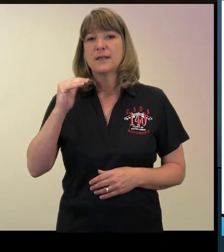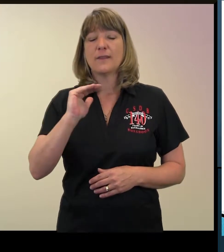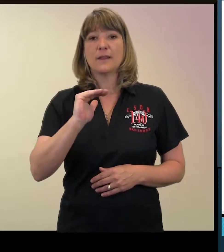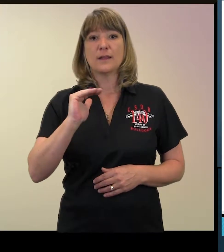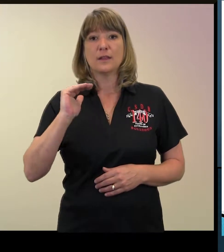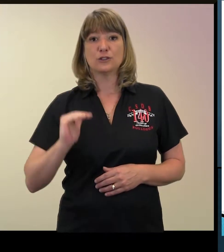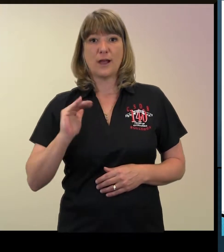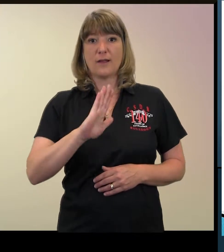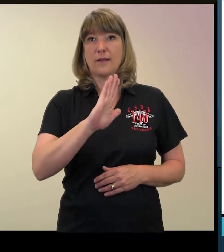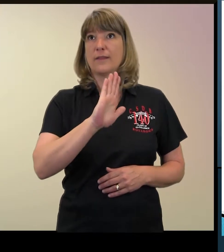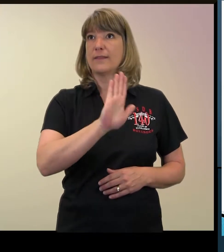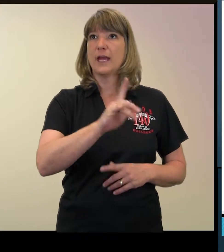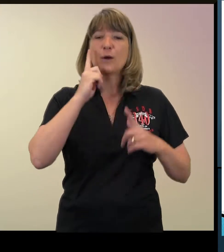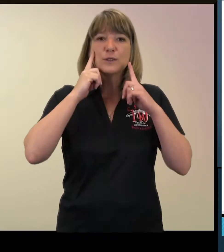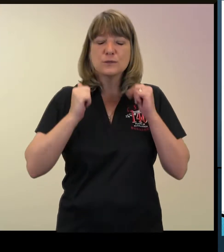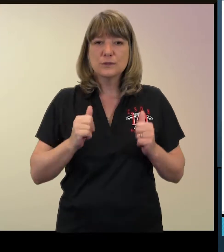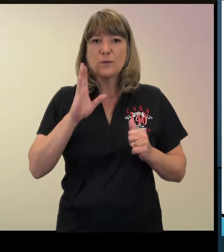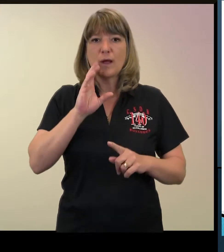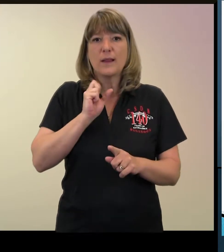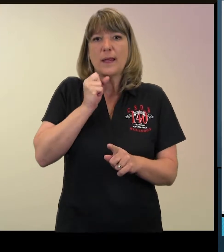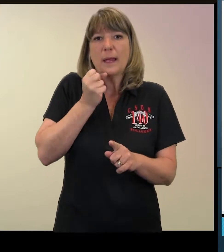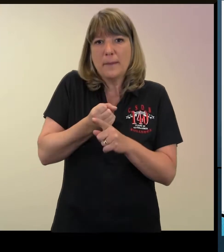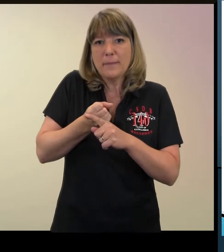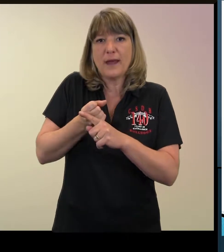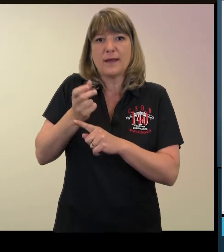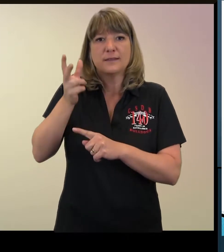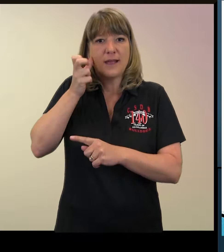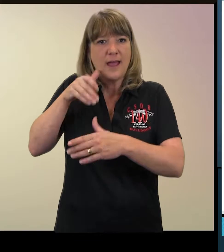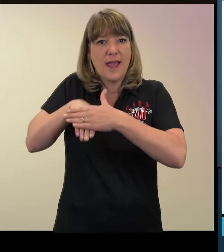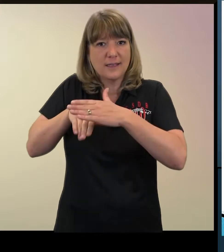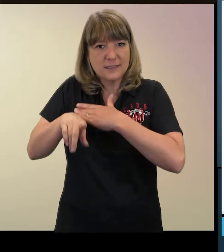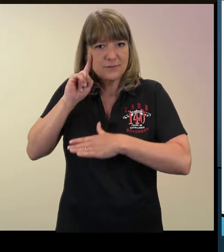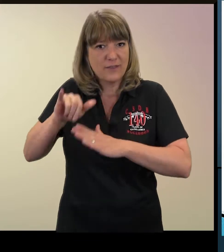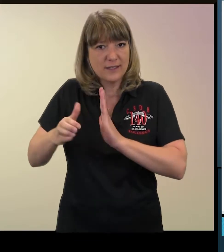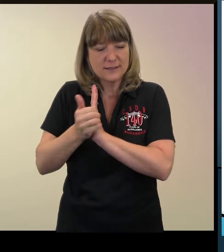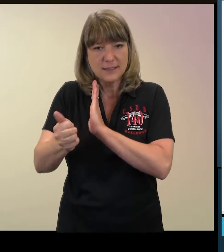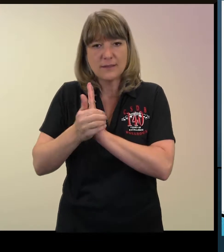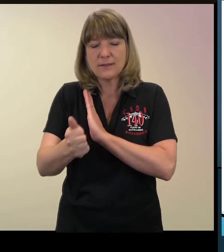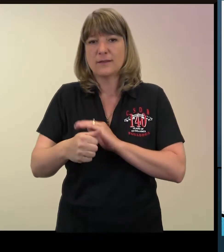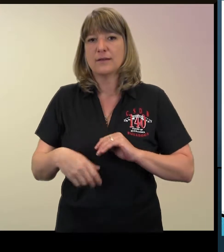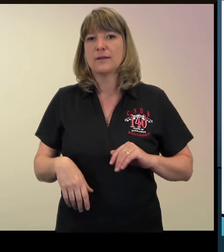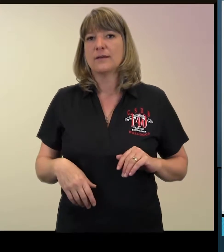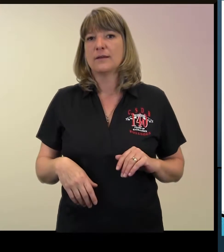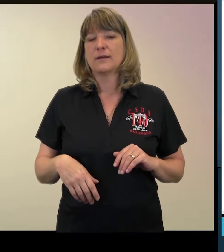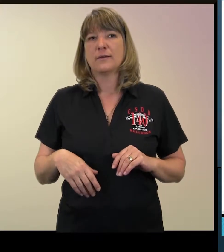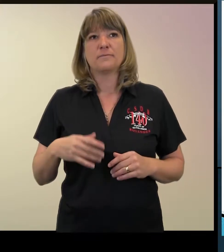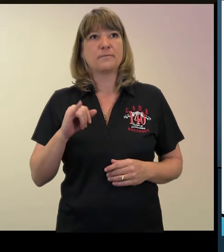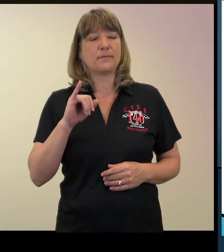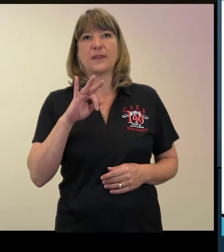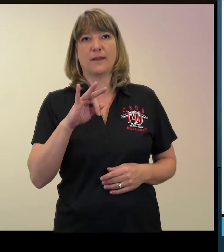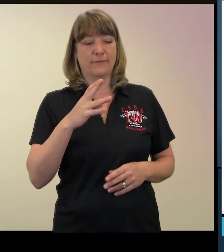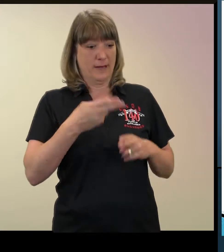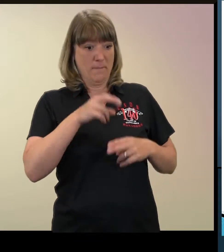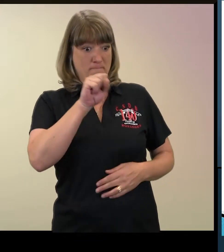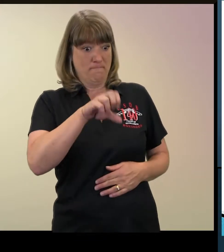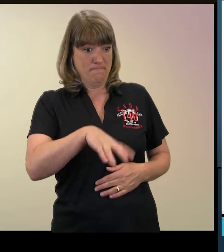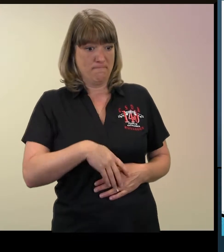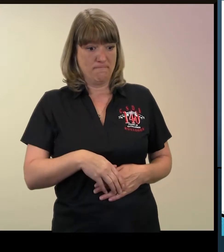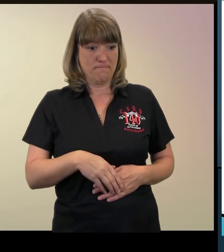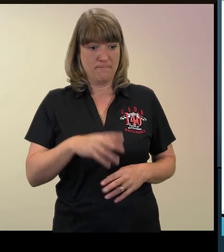reduced hearing impacts their access to the skill, like wondering whether the child responds to their name or